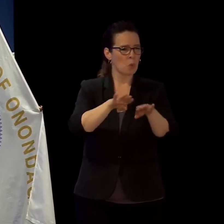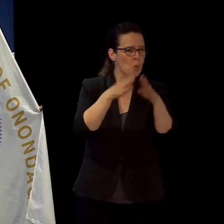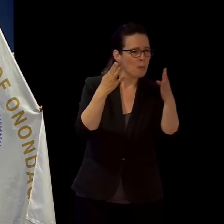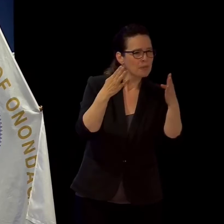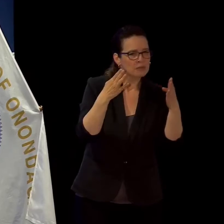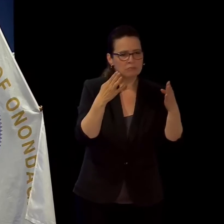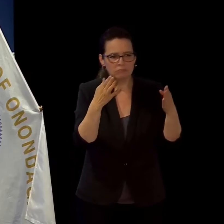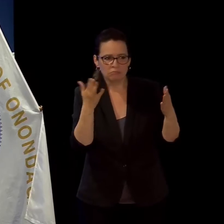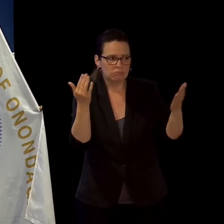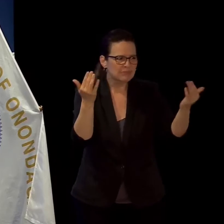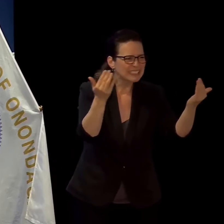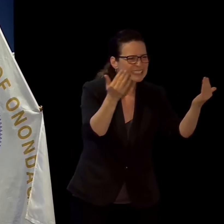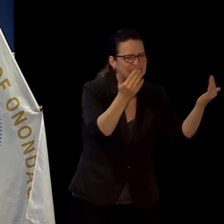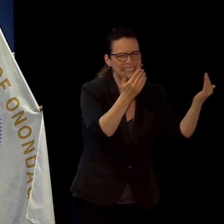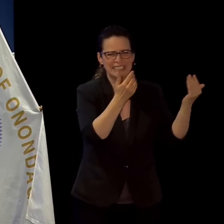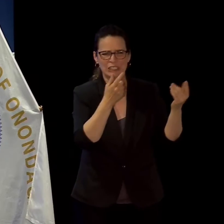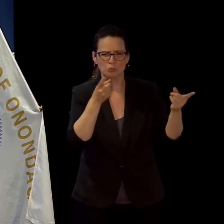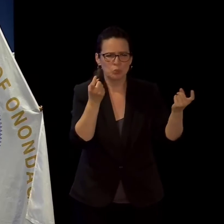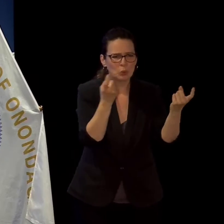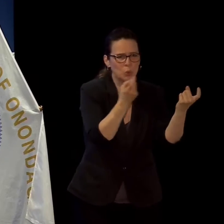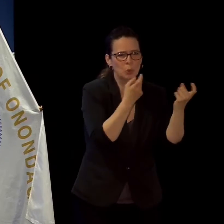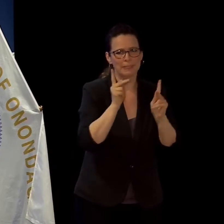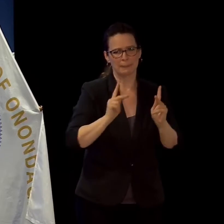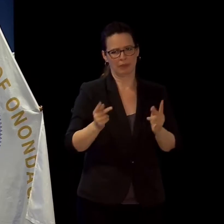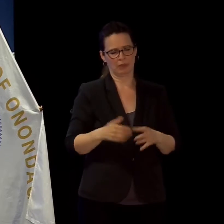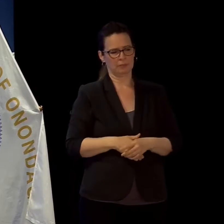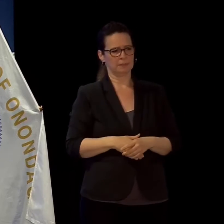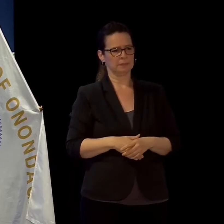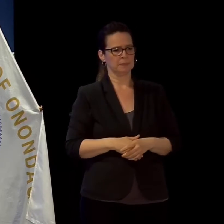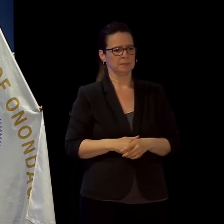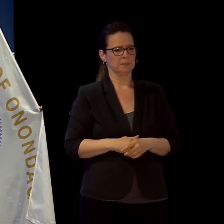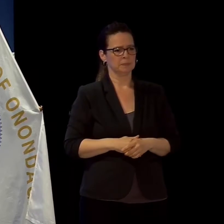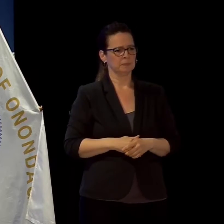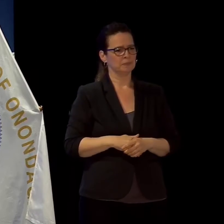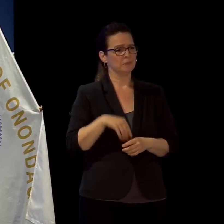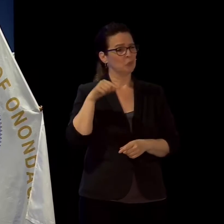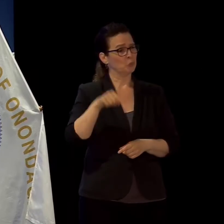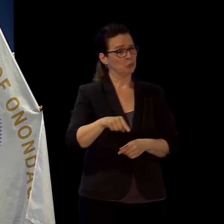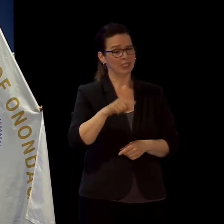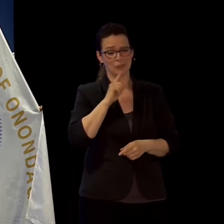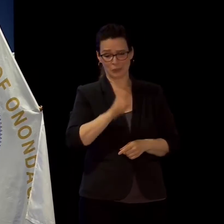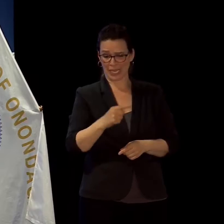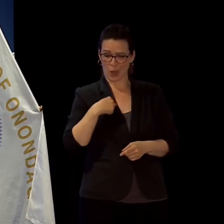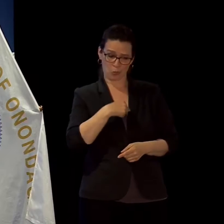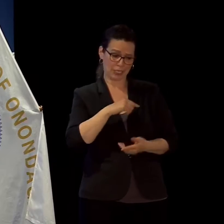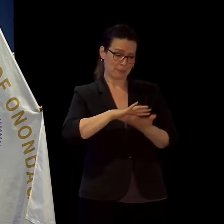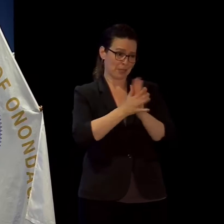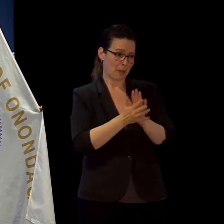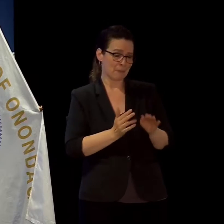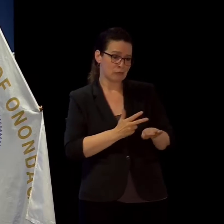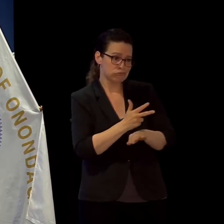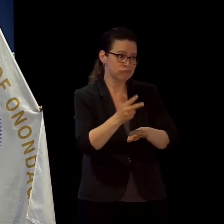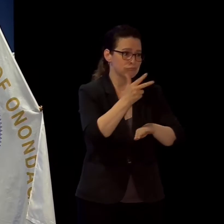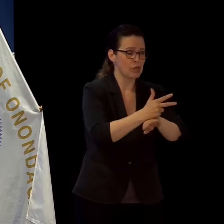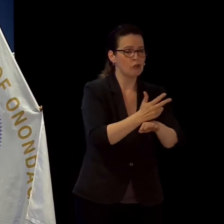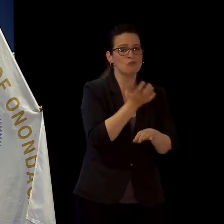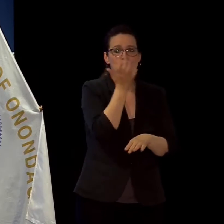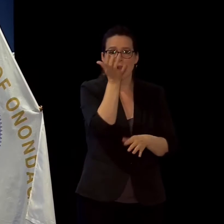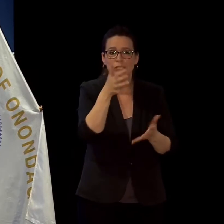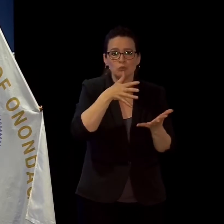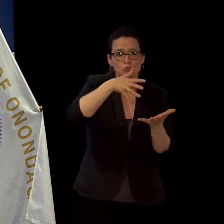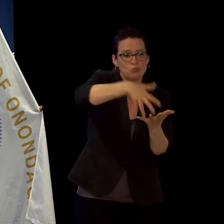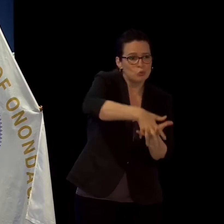participation is. But this is going to be a grassroots operation moving forward in the month of May. We're going to be in neighborhoods, and